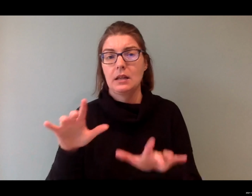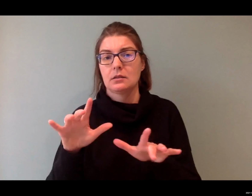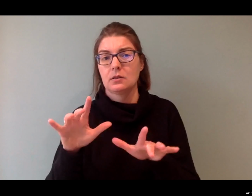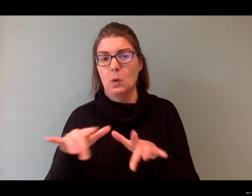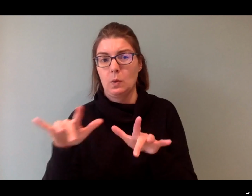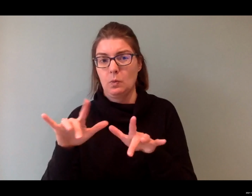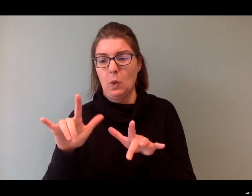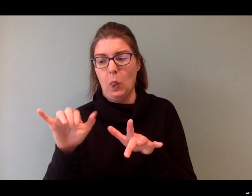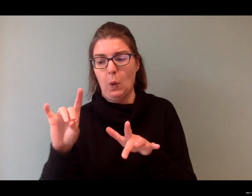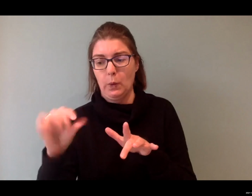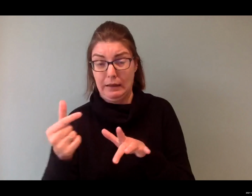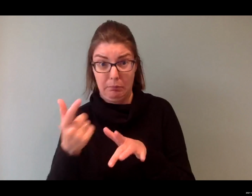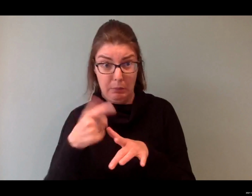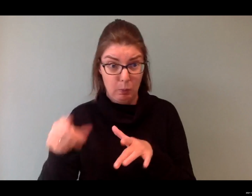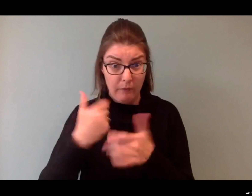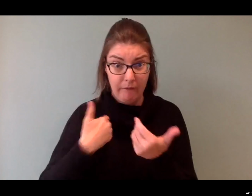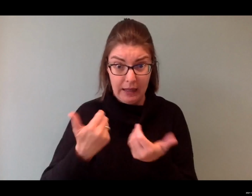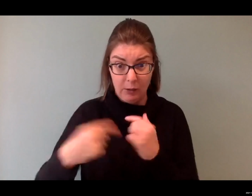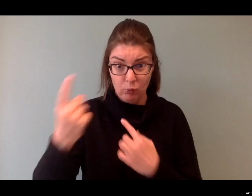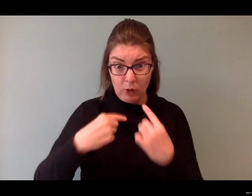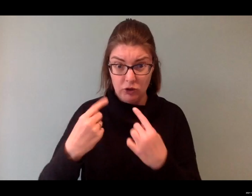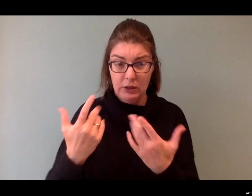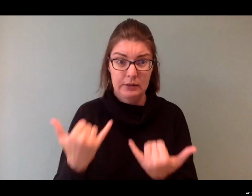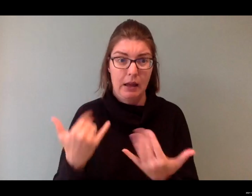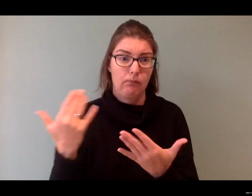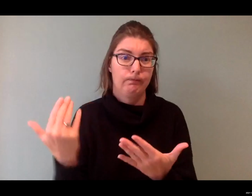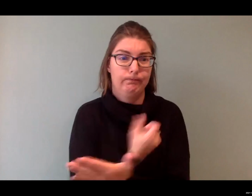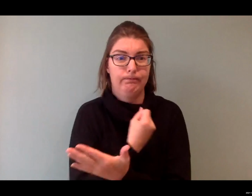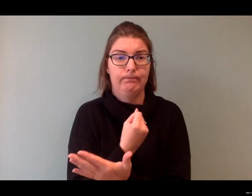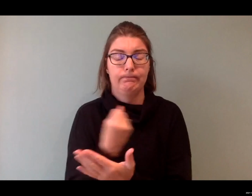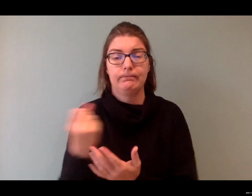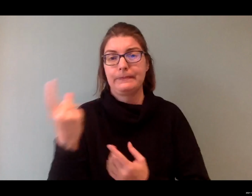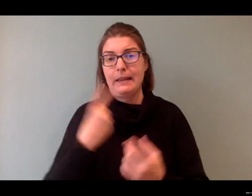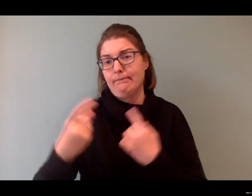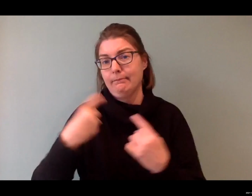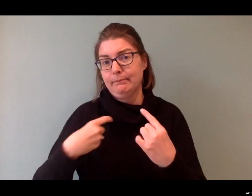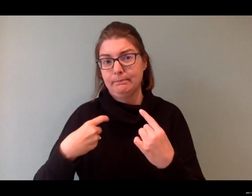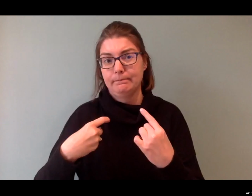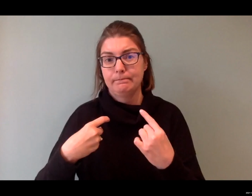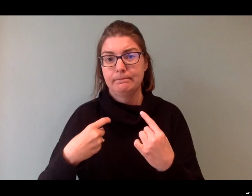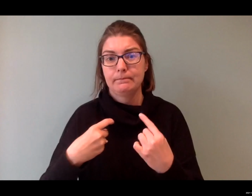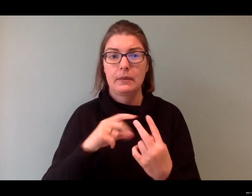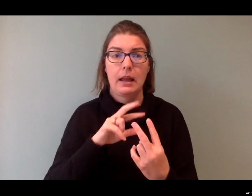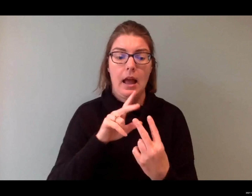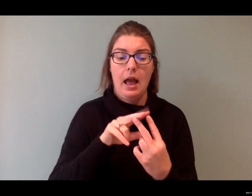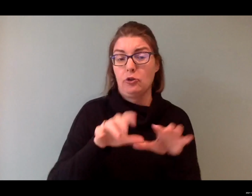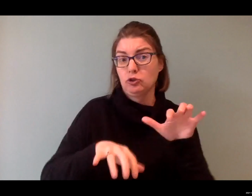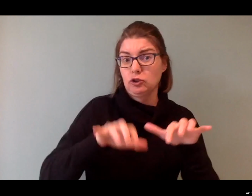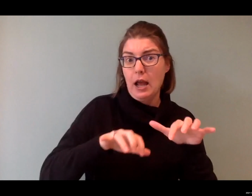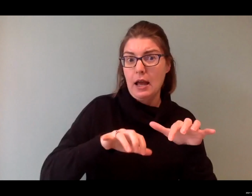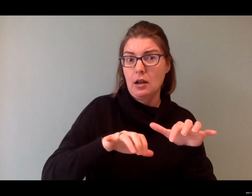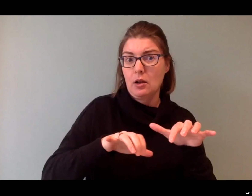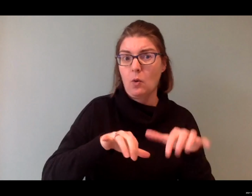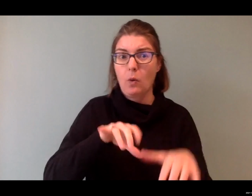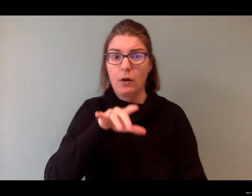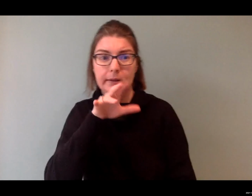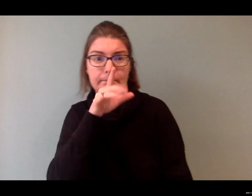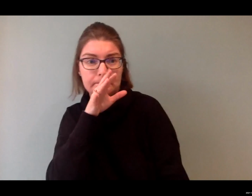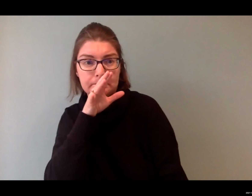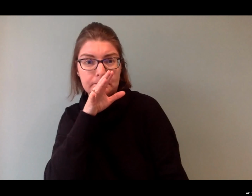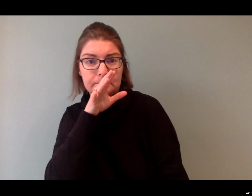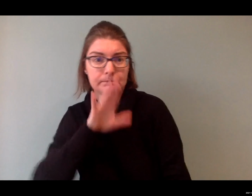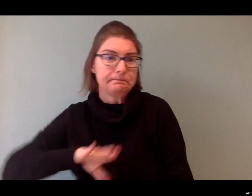any questions, now would be a sort of good time to throw them either in the chat or to sort